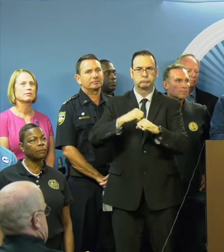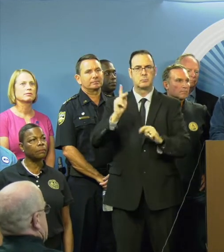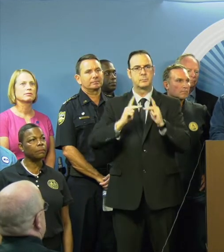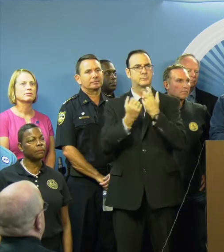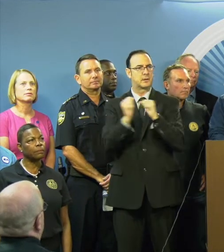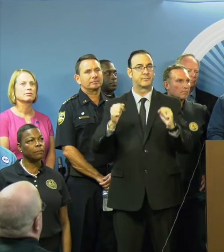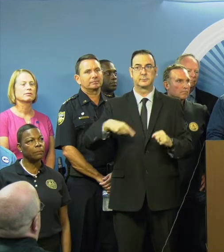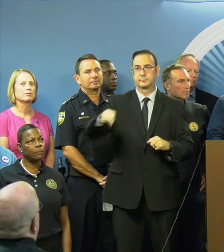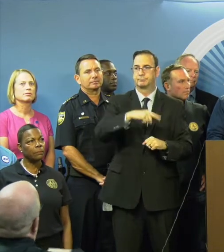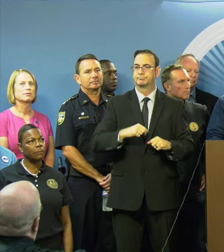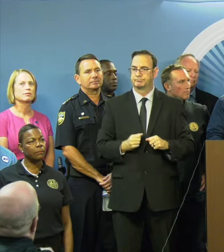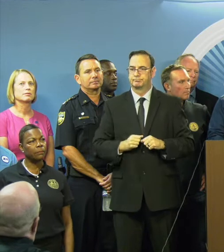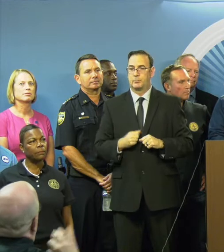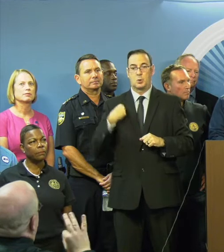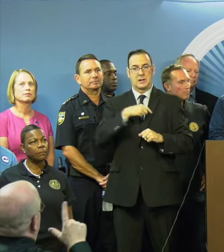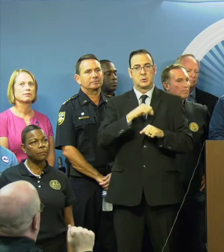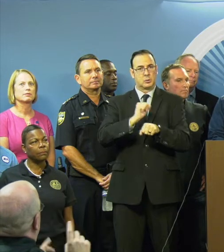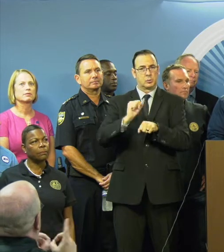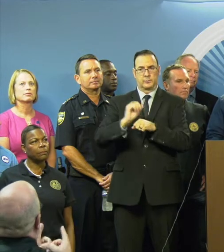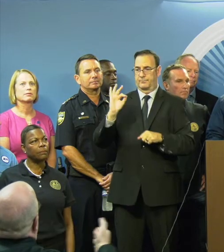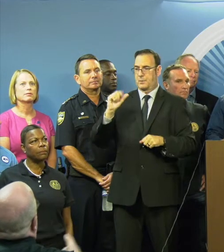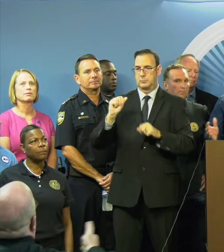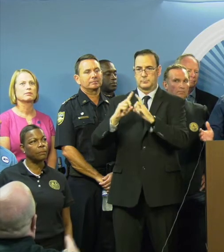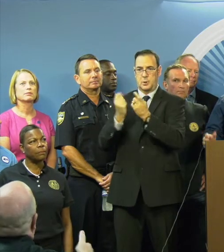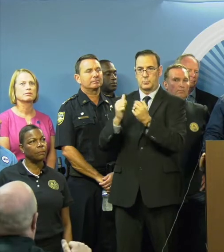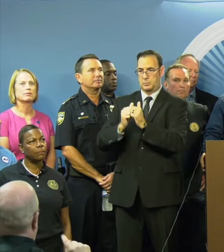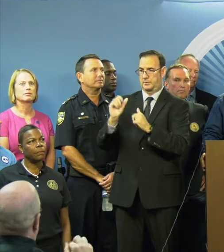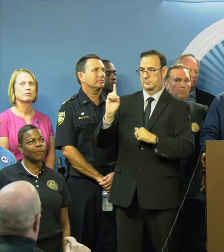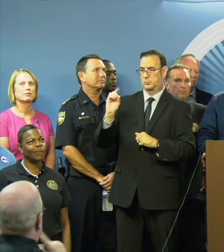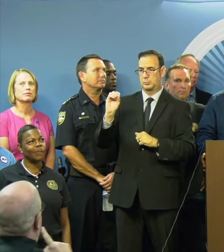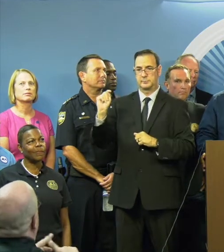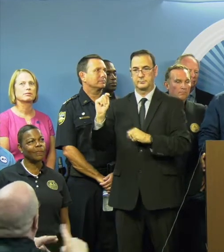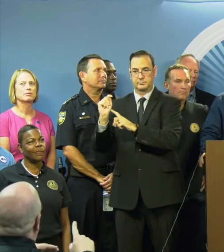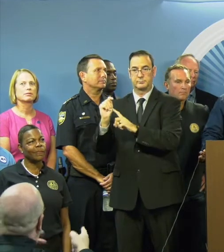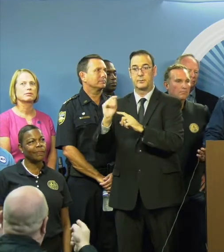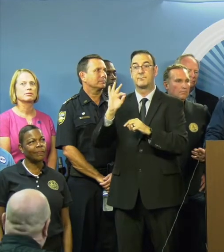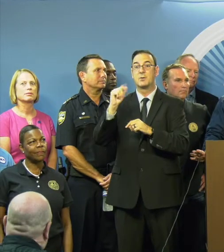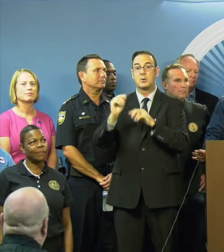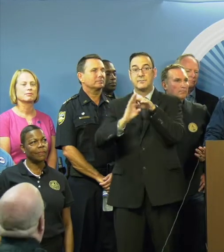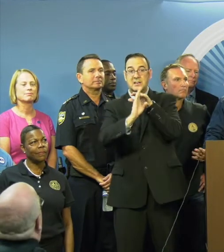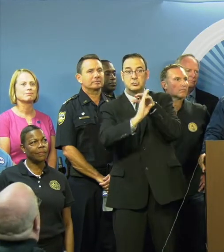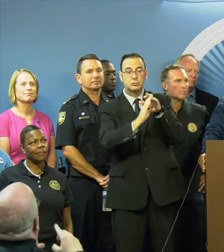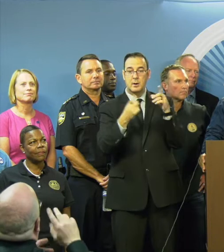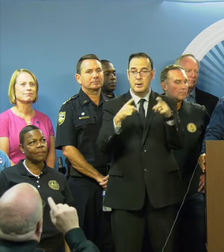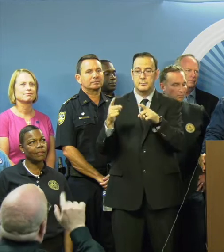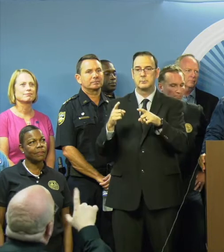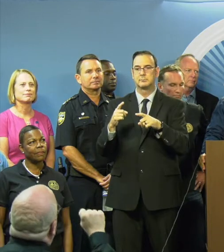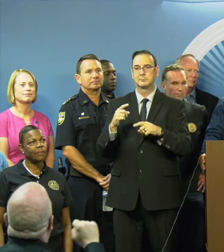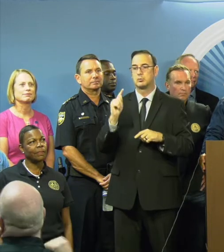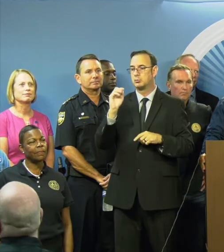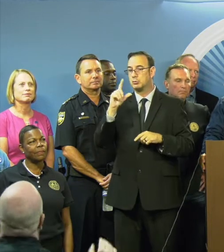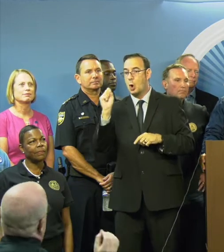will work with the Florida Department of Transportation so that if an evacuation's ordered, you know, we'll waive the tolls, we'll do what we need